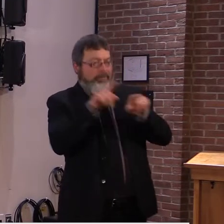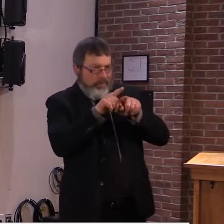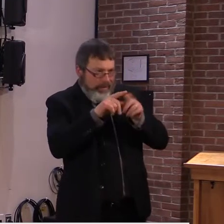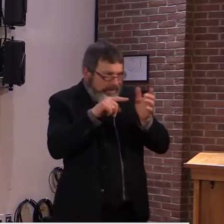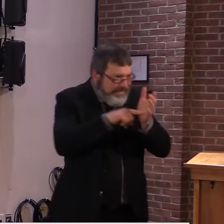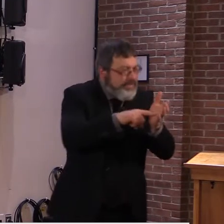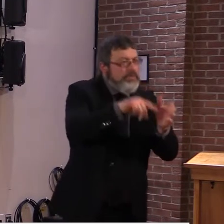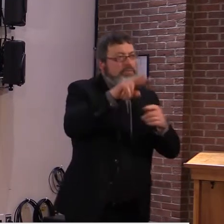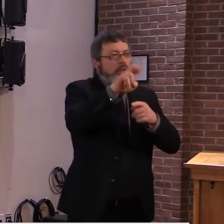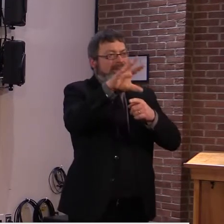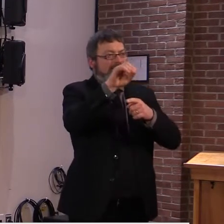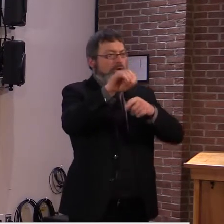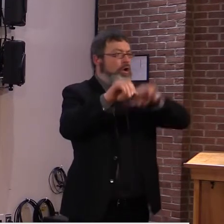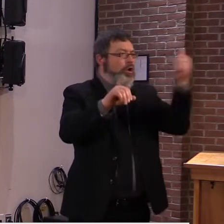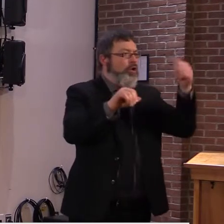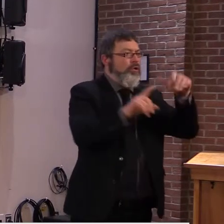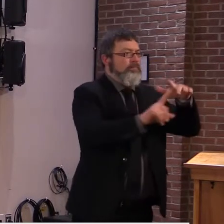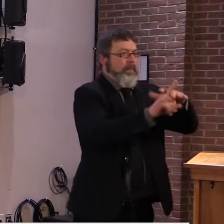Over the past 10 months,